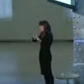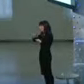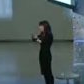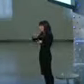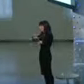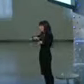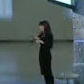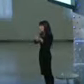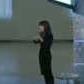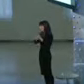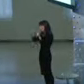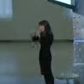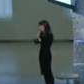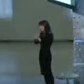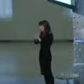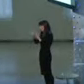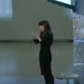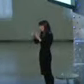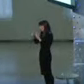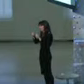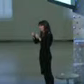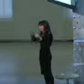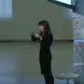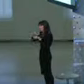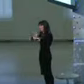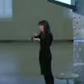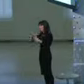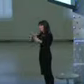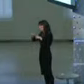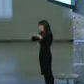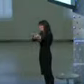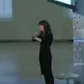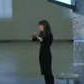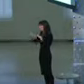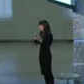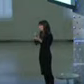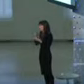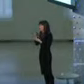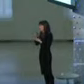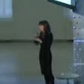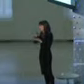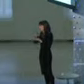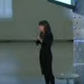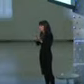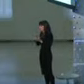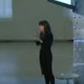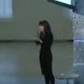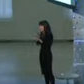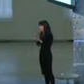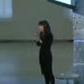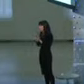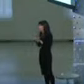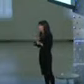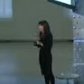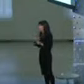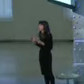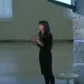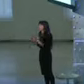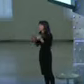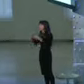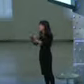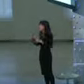the issue there. But over time, is there something that happens over time in terms of the cumulative effect? And I don't think we've really answered that question